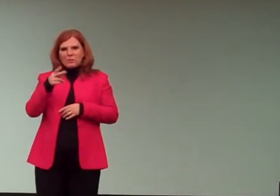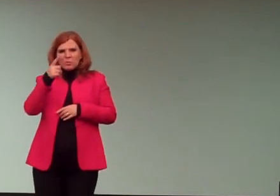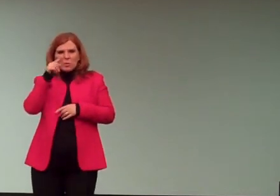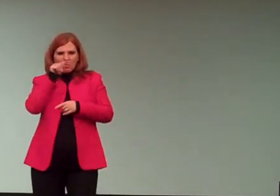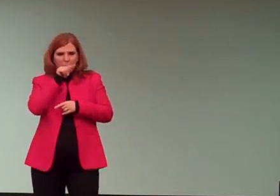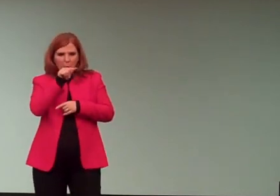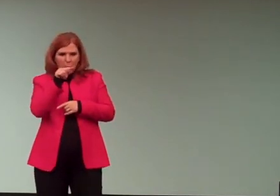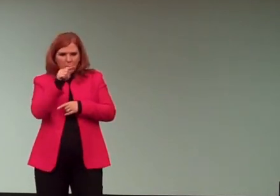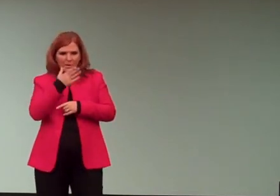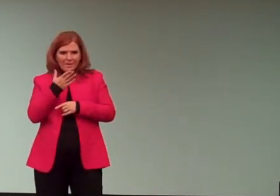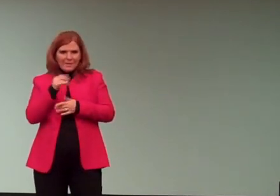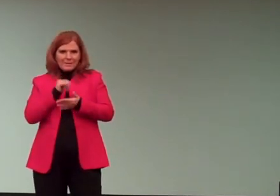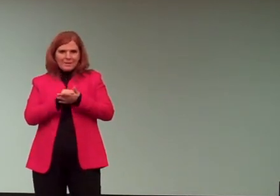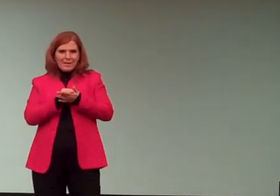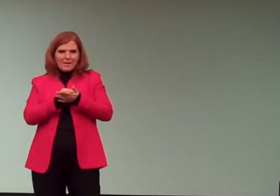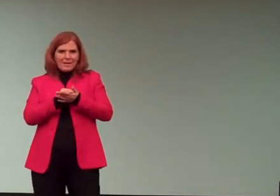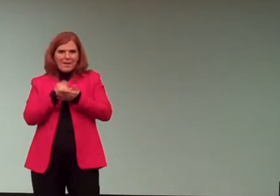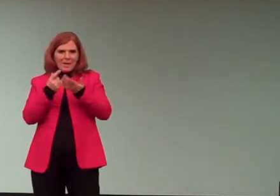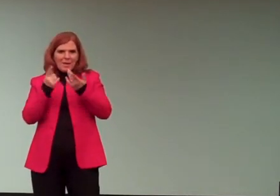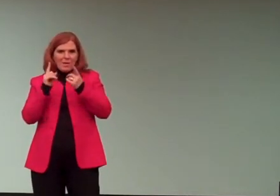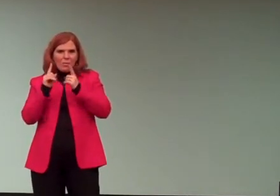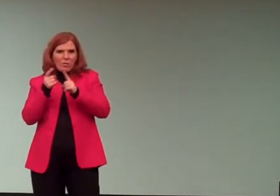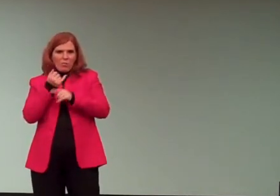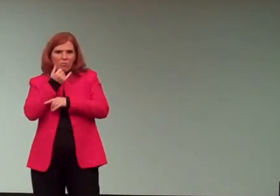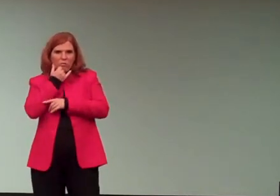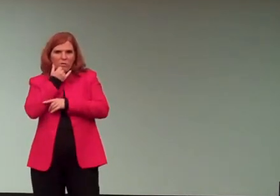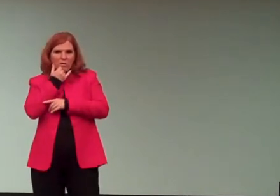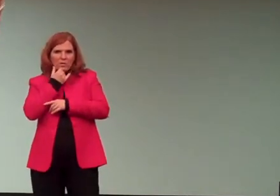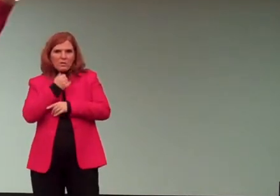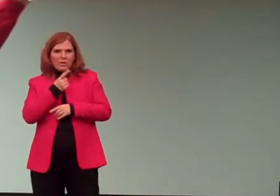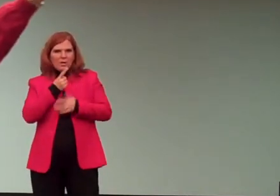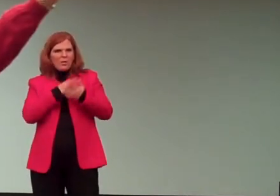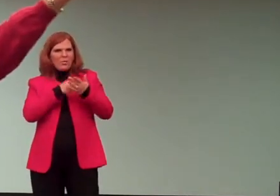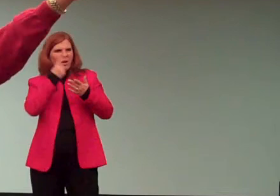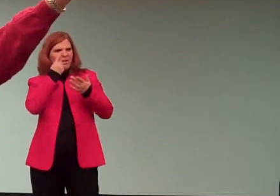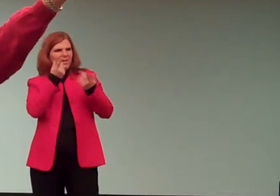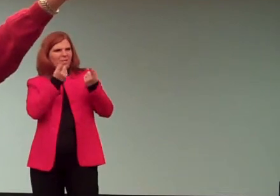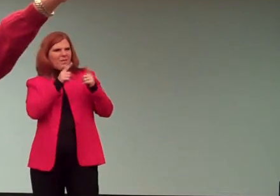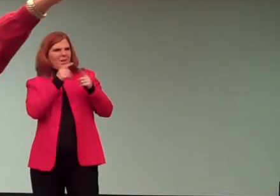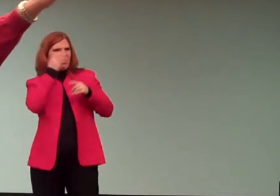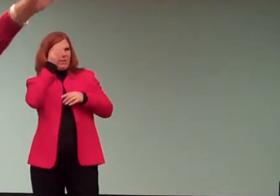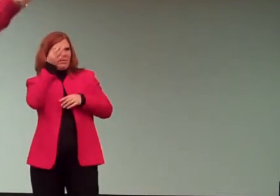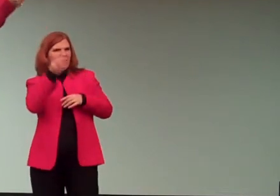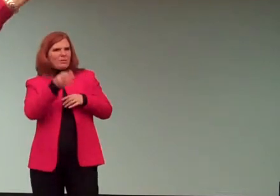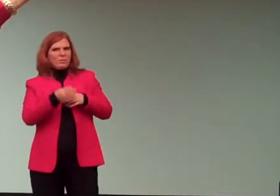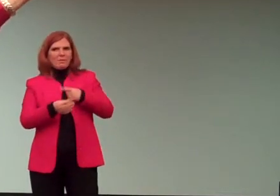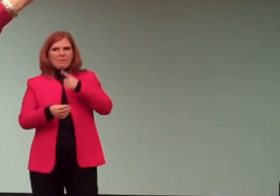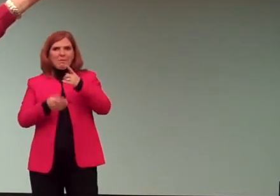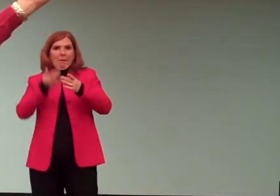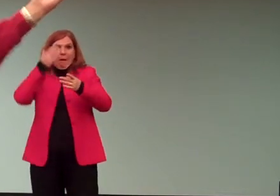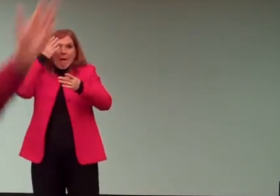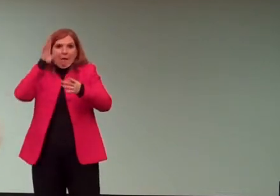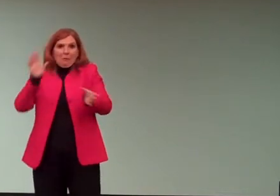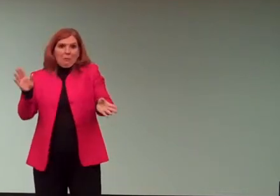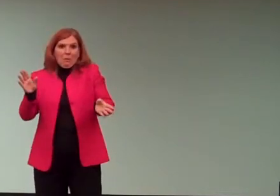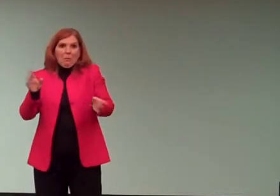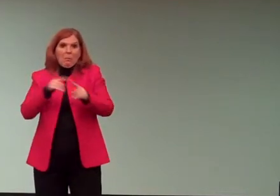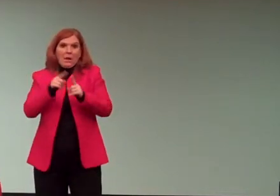wrong. And you know why. It's that when somebody said, well, what do you think is going to happen in the future, Dr. Javersak? Well,